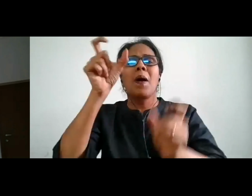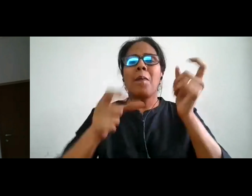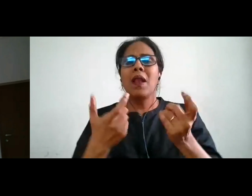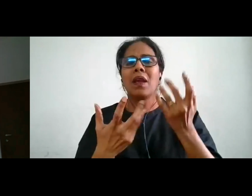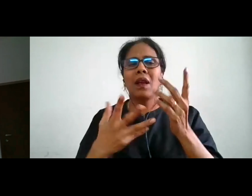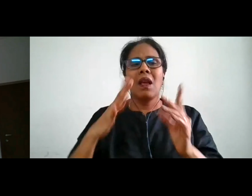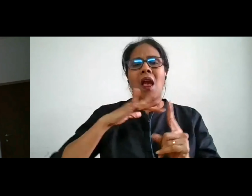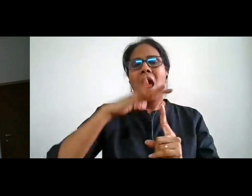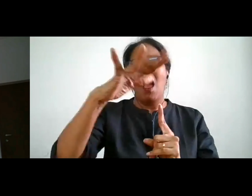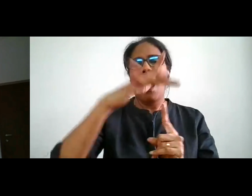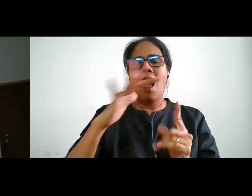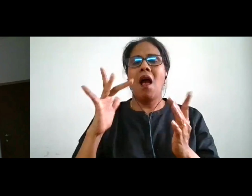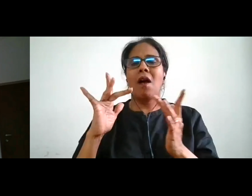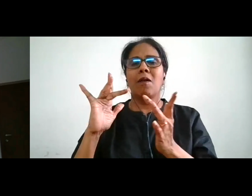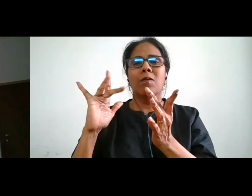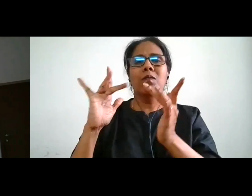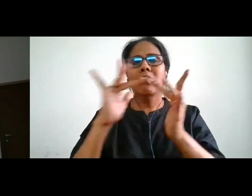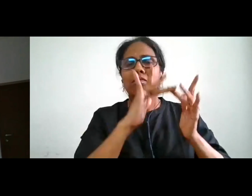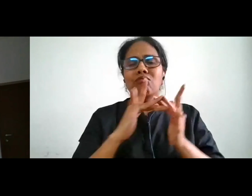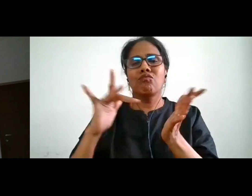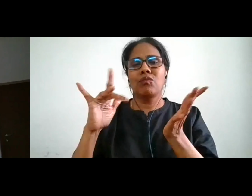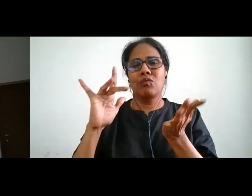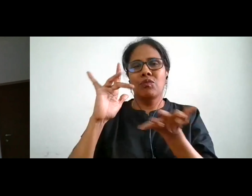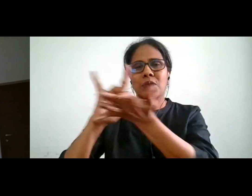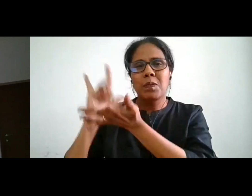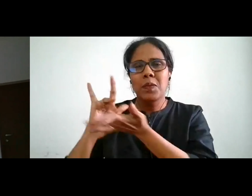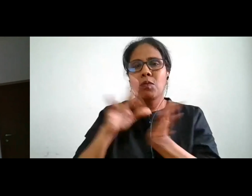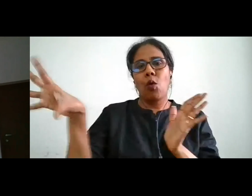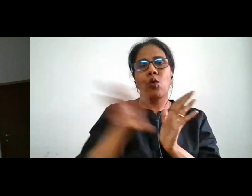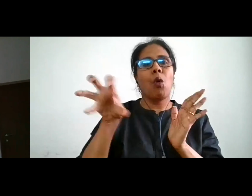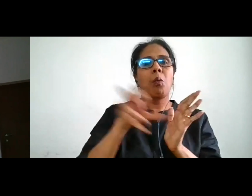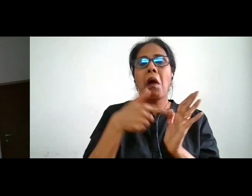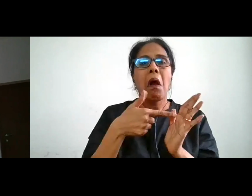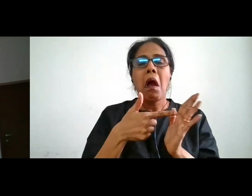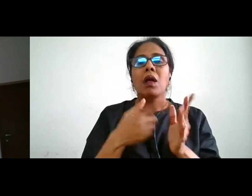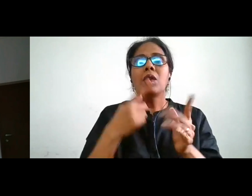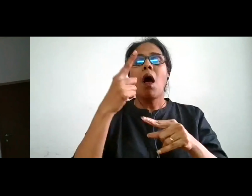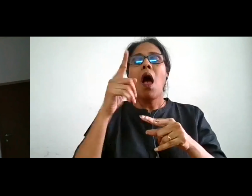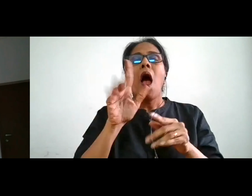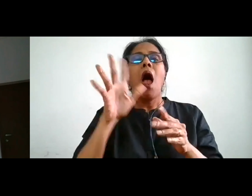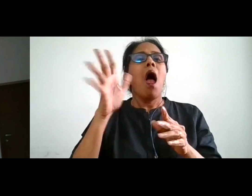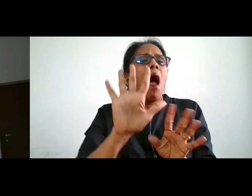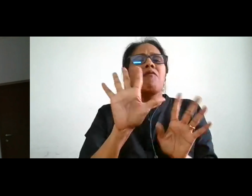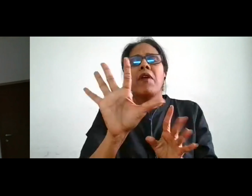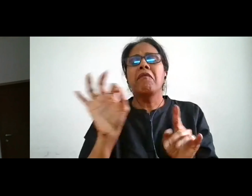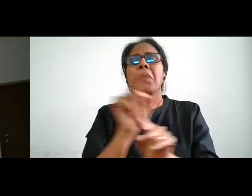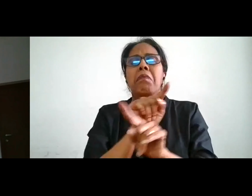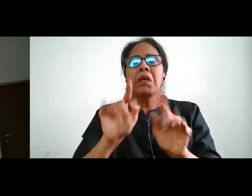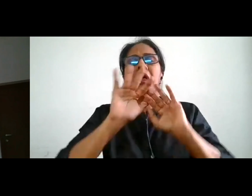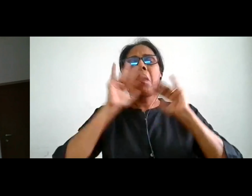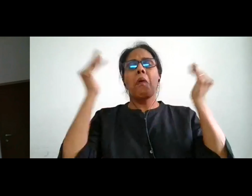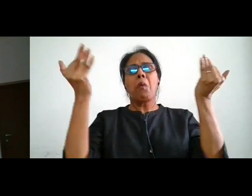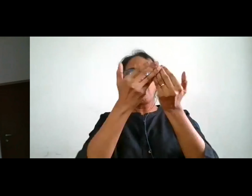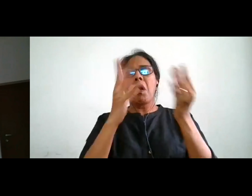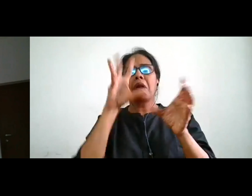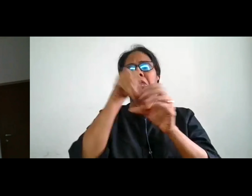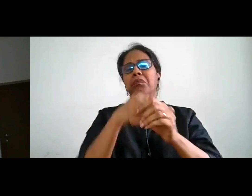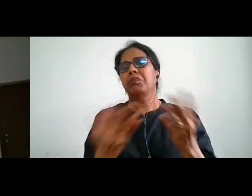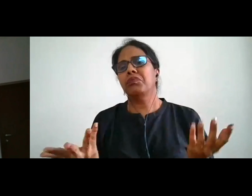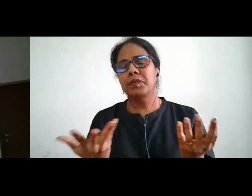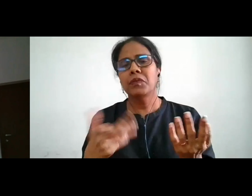half a percent, not even 1%, less than half a percent of the global norms. And this is as per data authenticated by